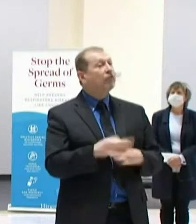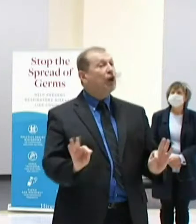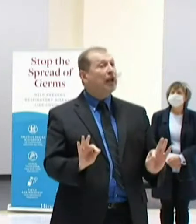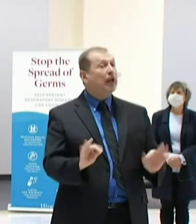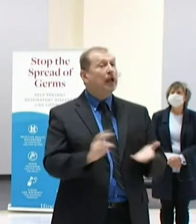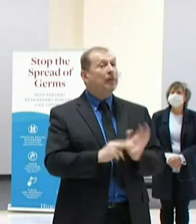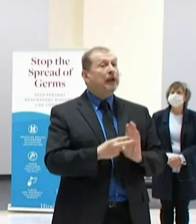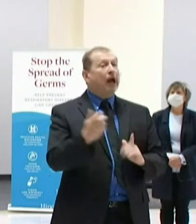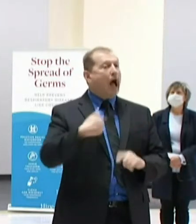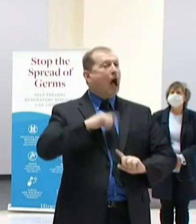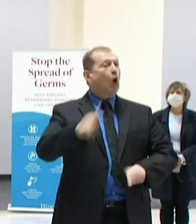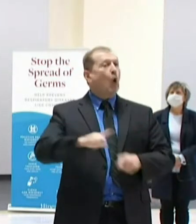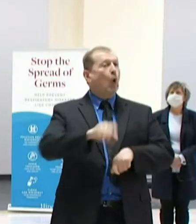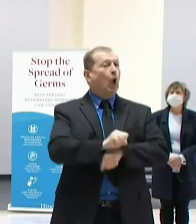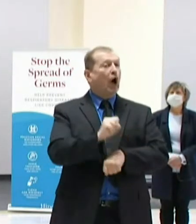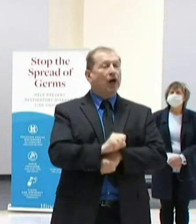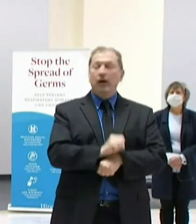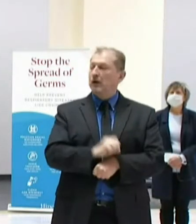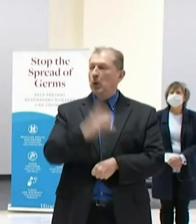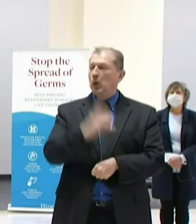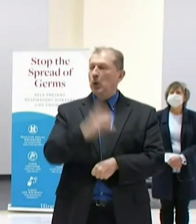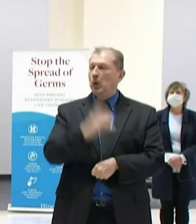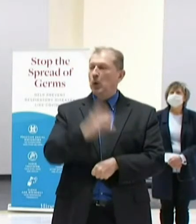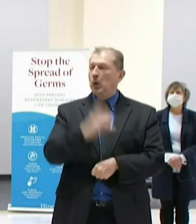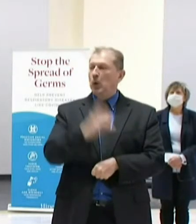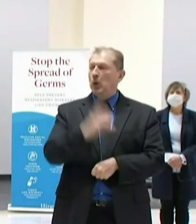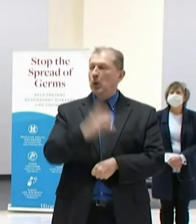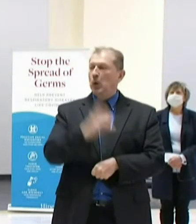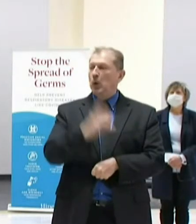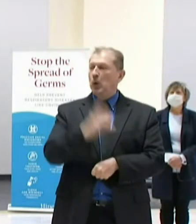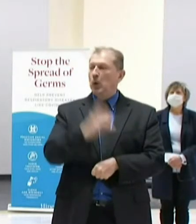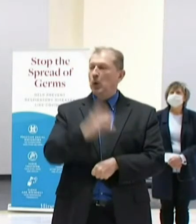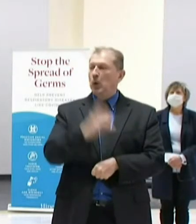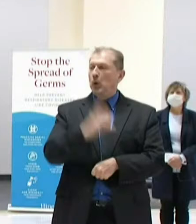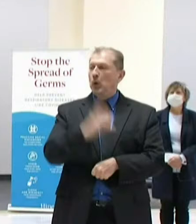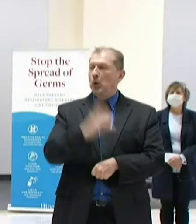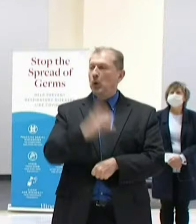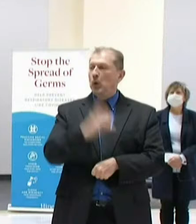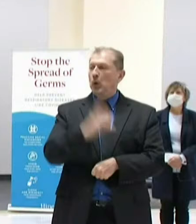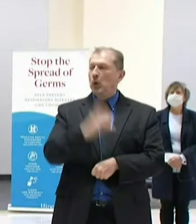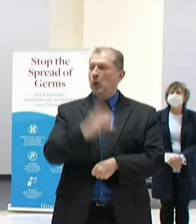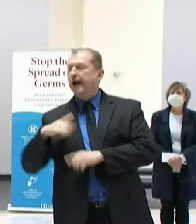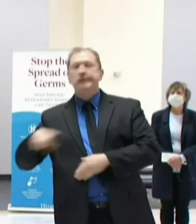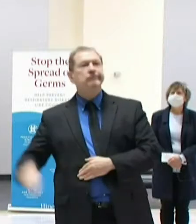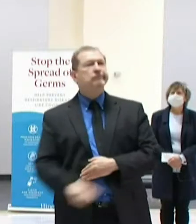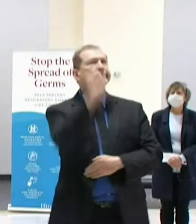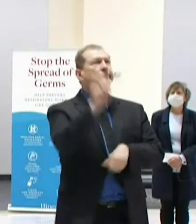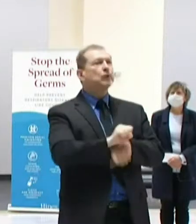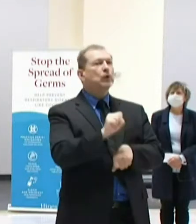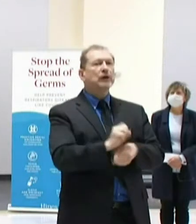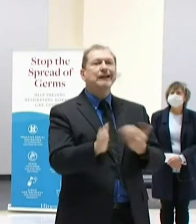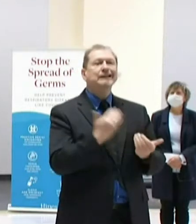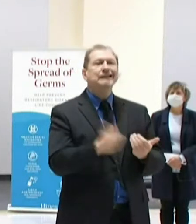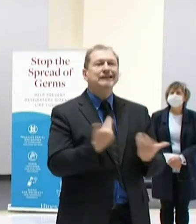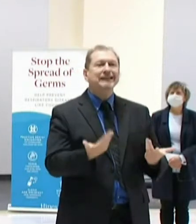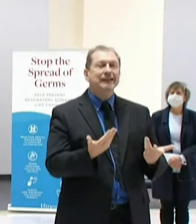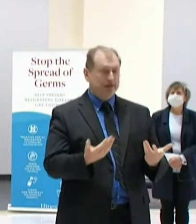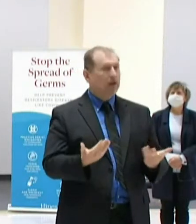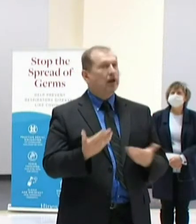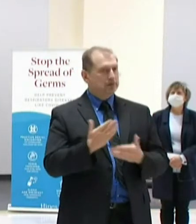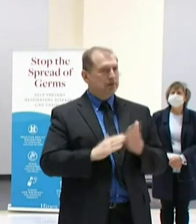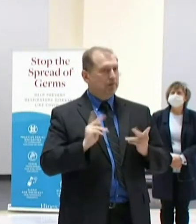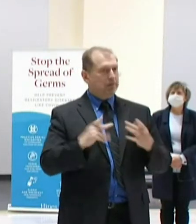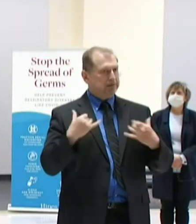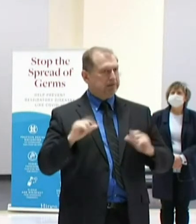of their own workplaces. Many of these buildings here day in and day out, the